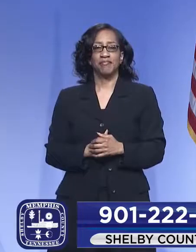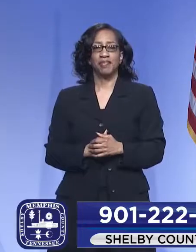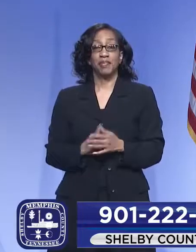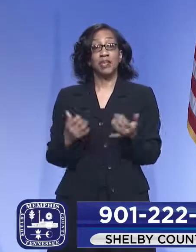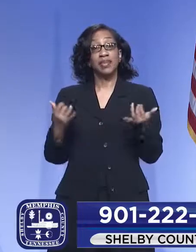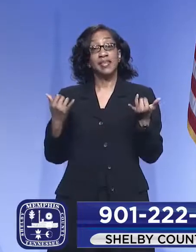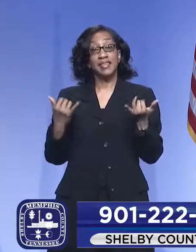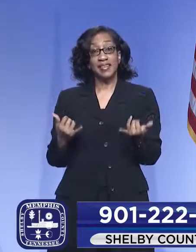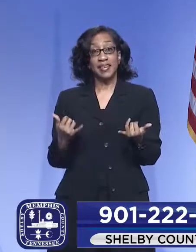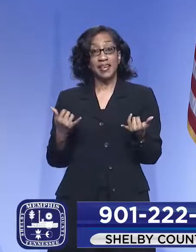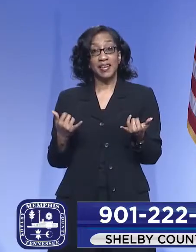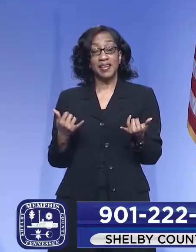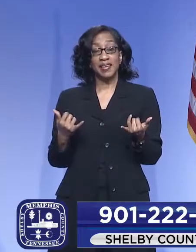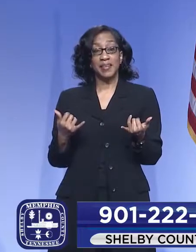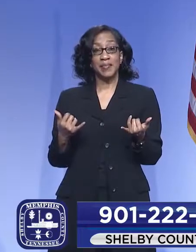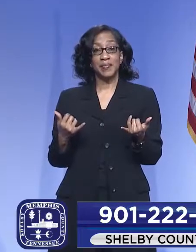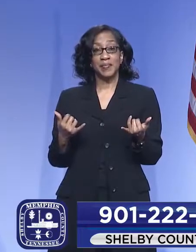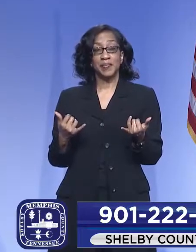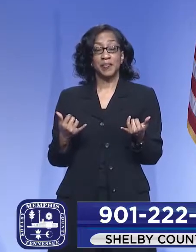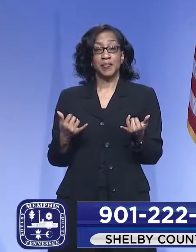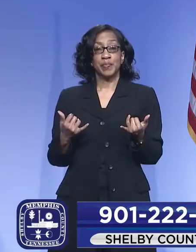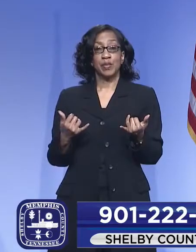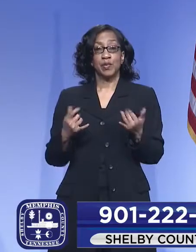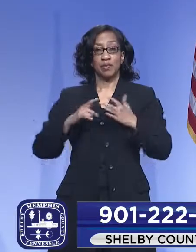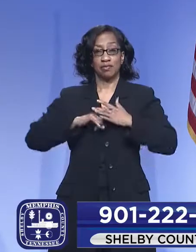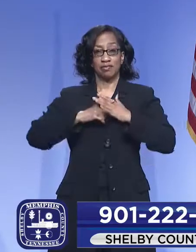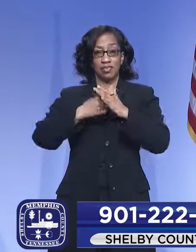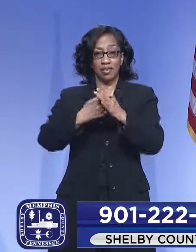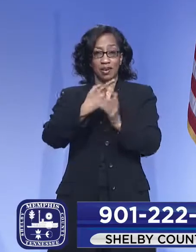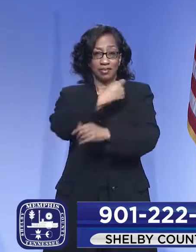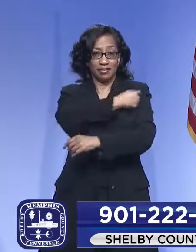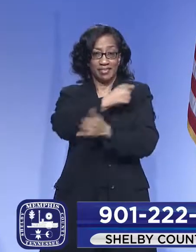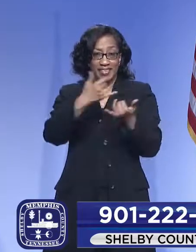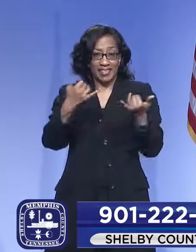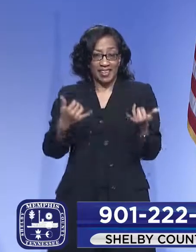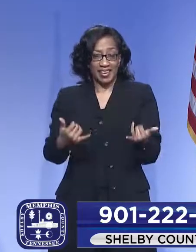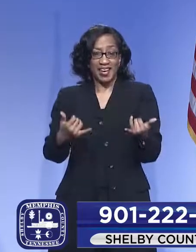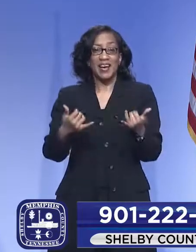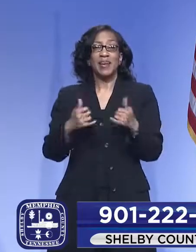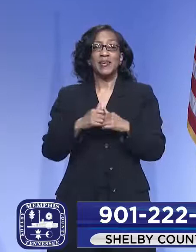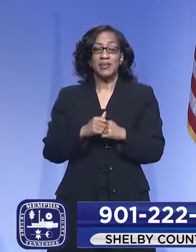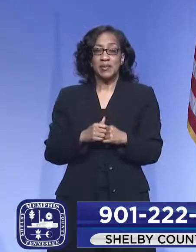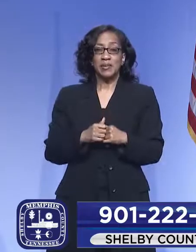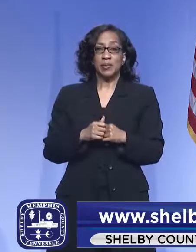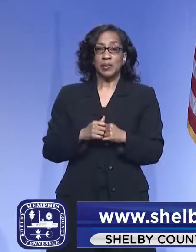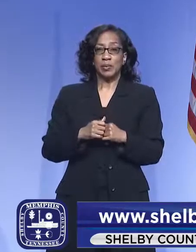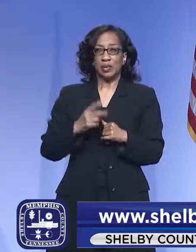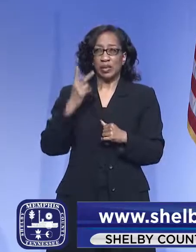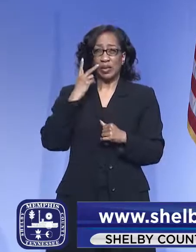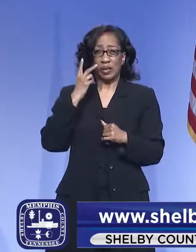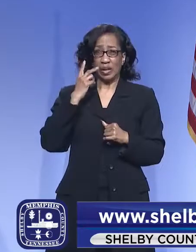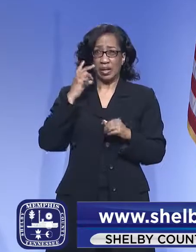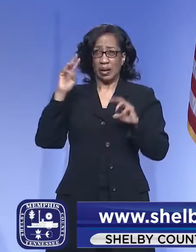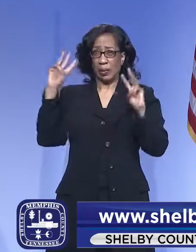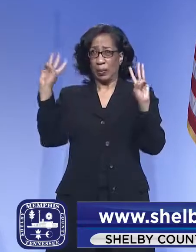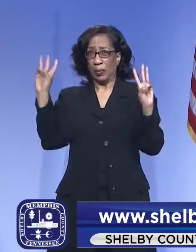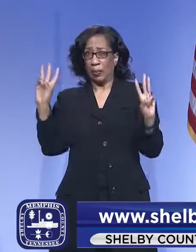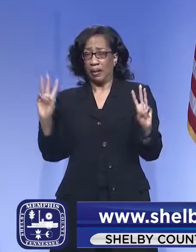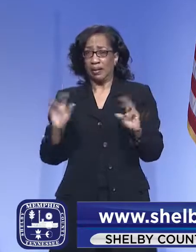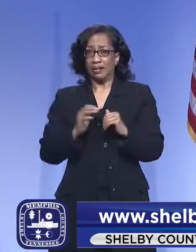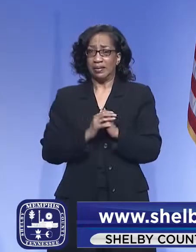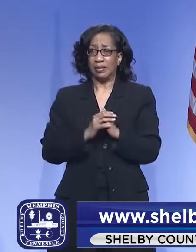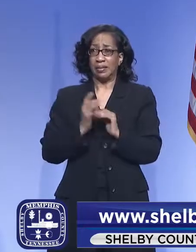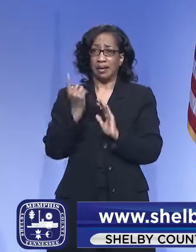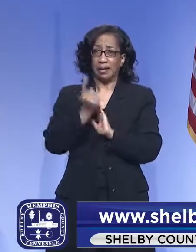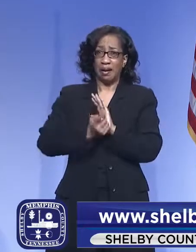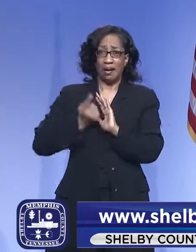Today, we are underway vaccinating people as we speak. We are keeping a watchful eye on the weather. Here in another hour or